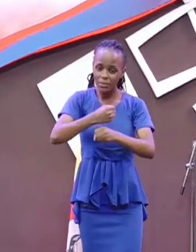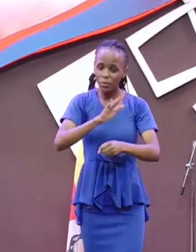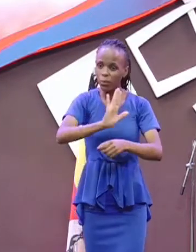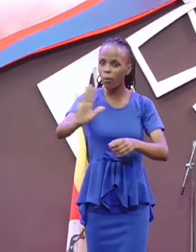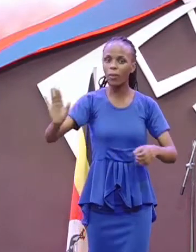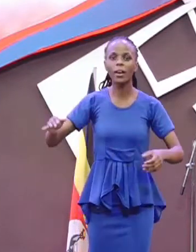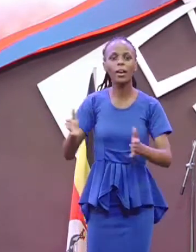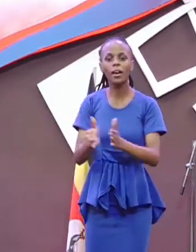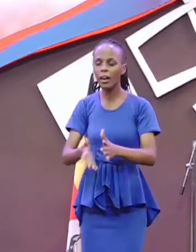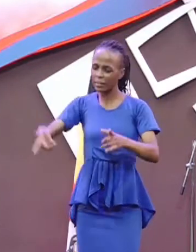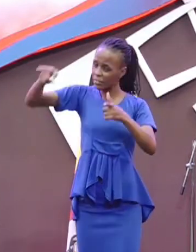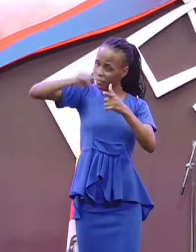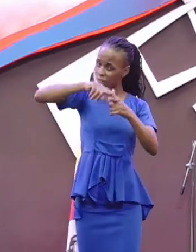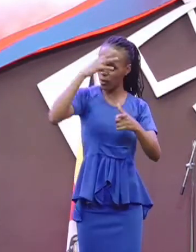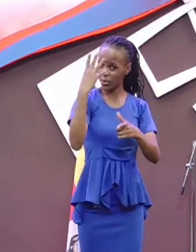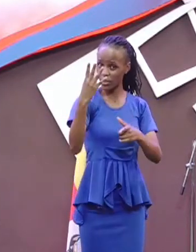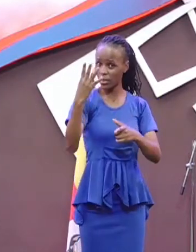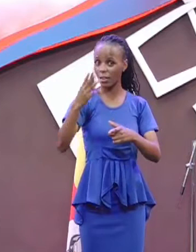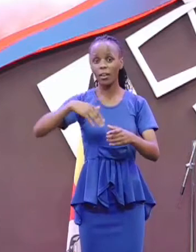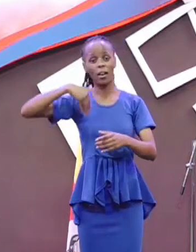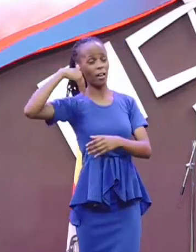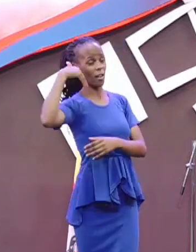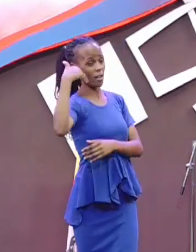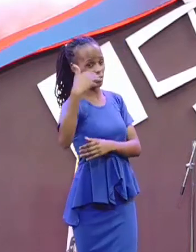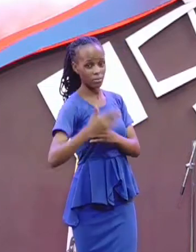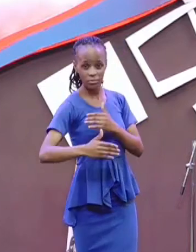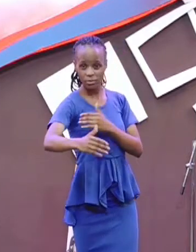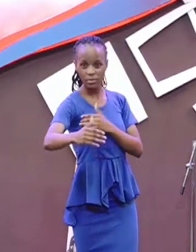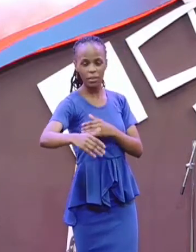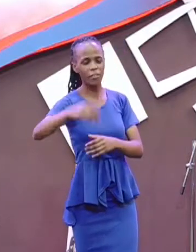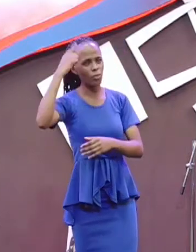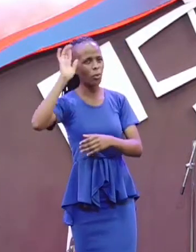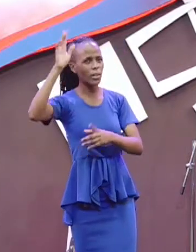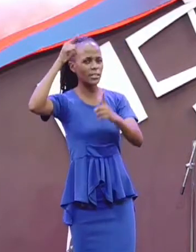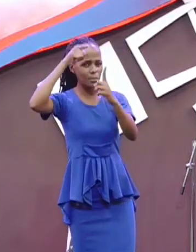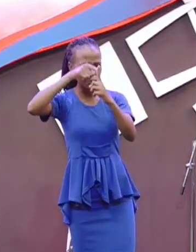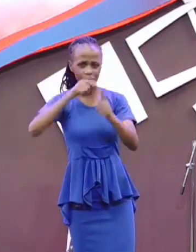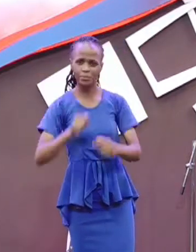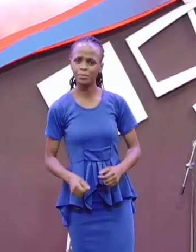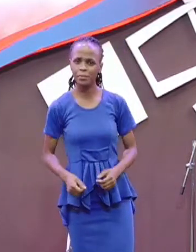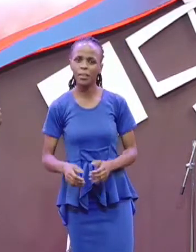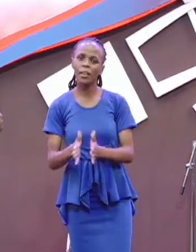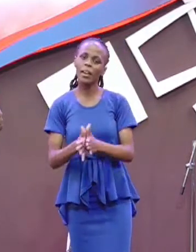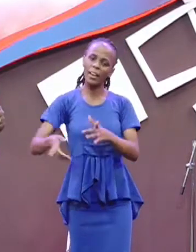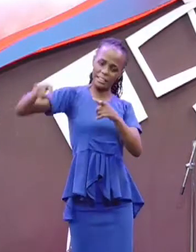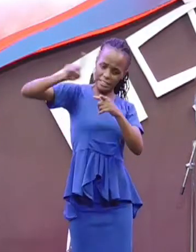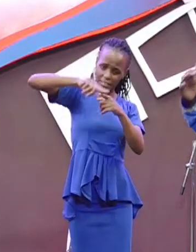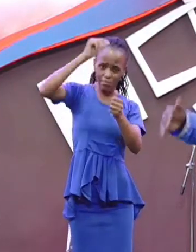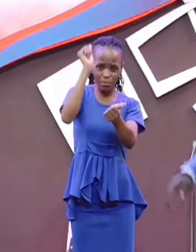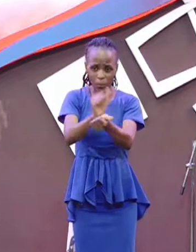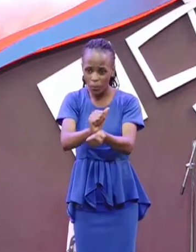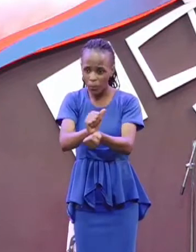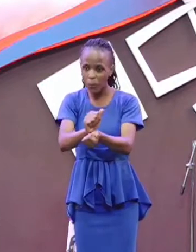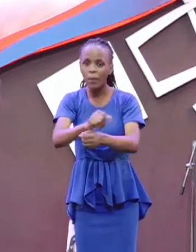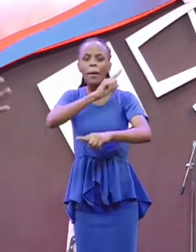work. Added on the 4th one. Later on, after his intention, he added on